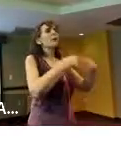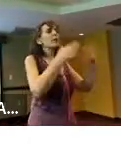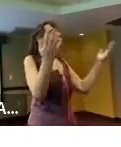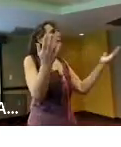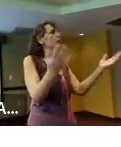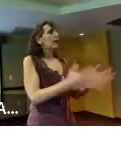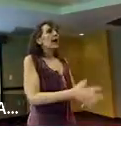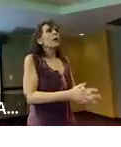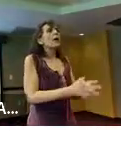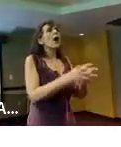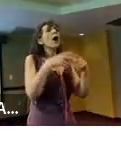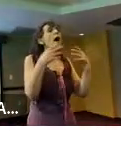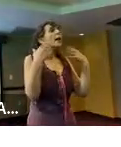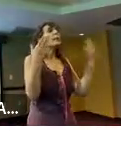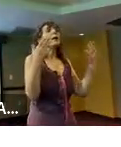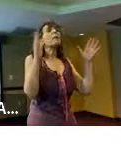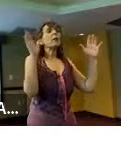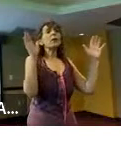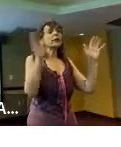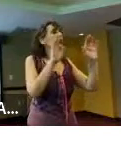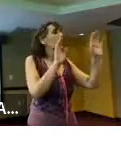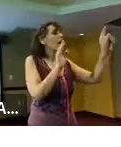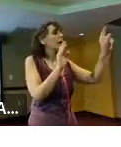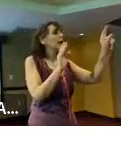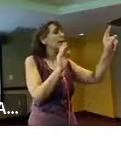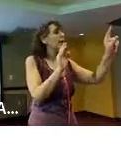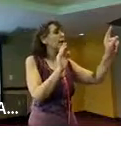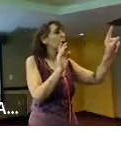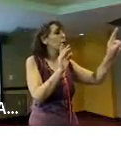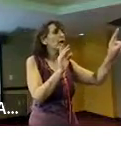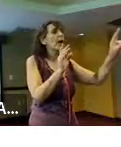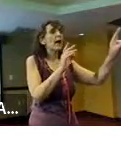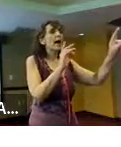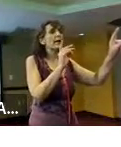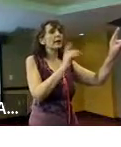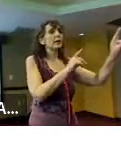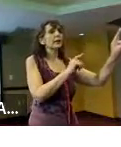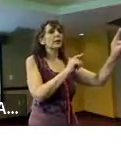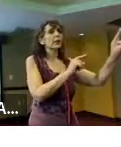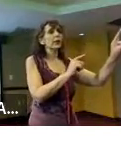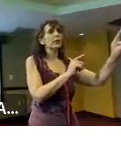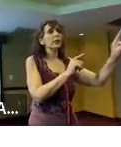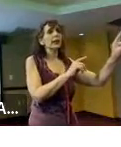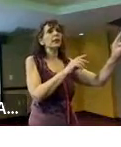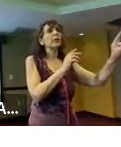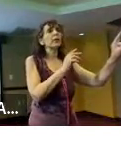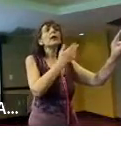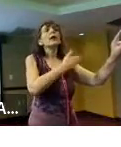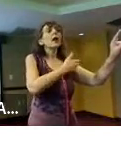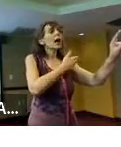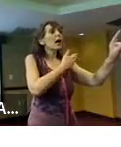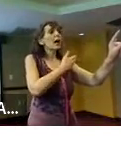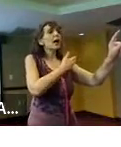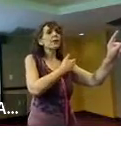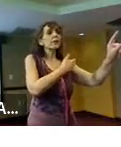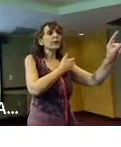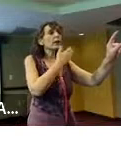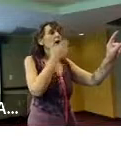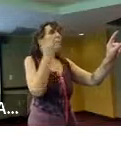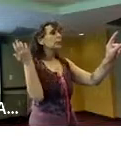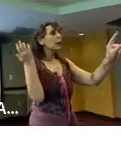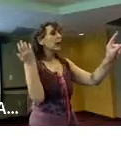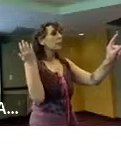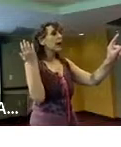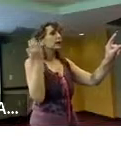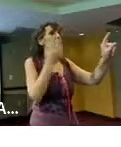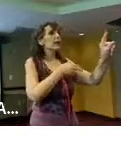mask. By all means. We are, anybody, by the way, just I'd like to make a quick point on that, not to divert you for a second, but if you